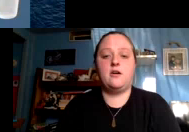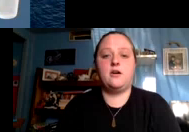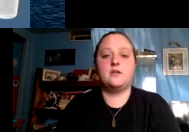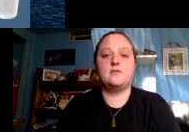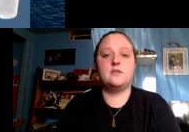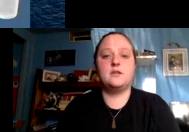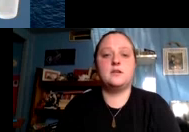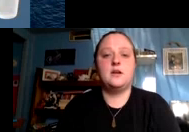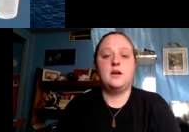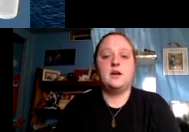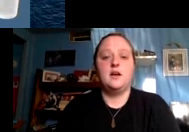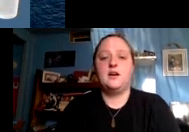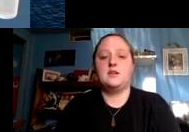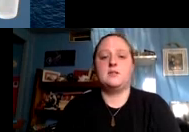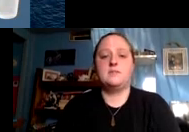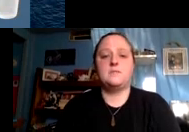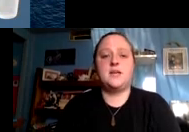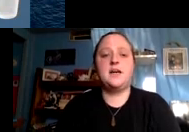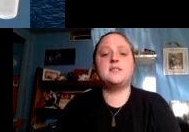look at our